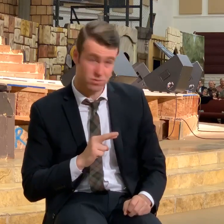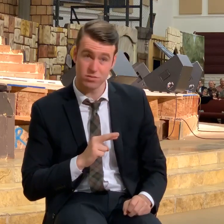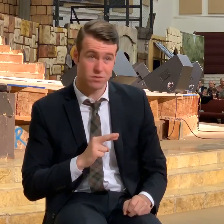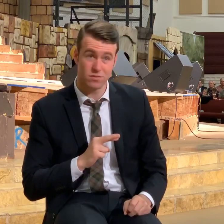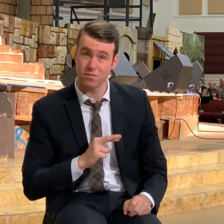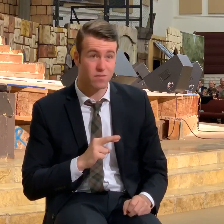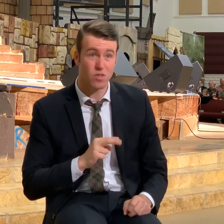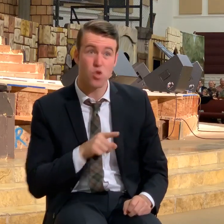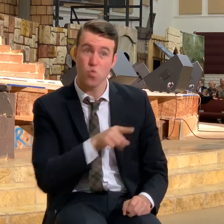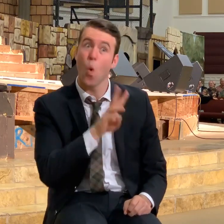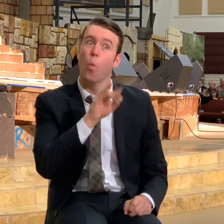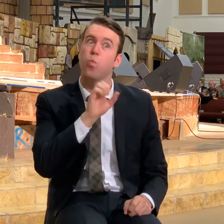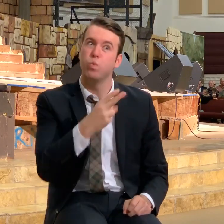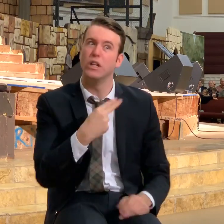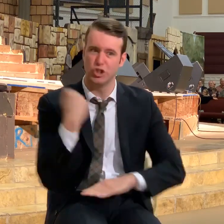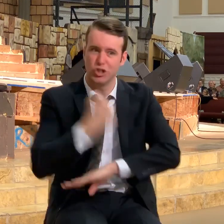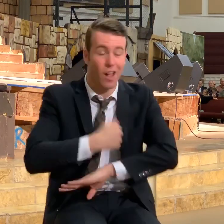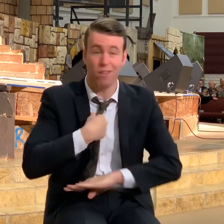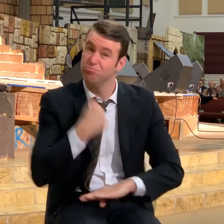They were wishing that.